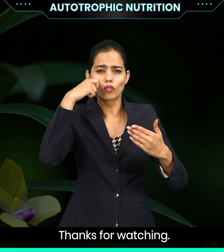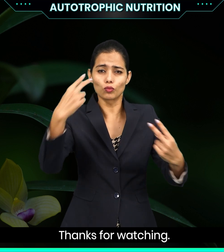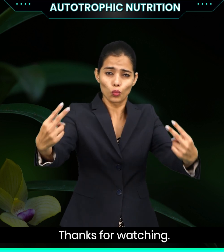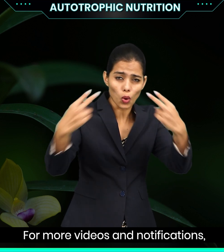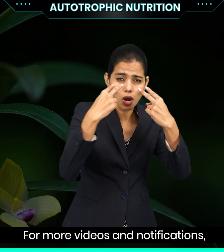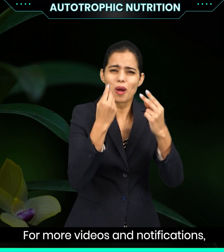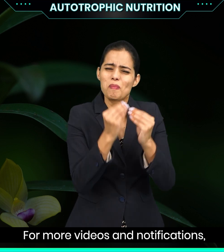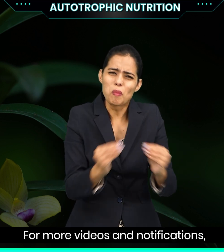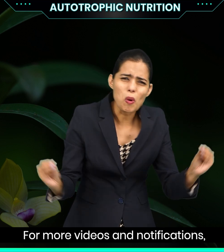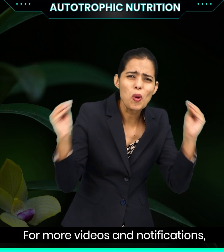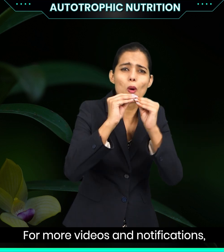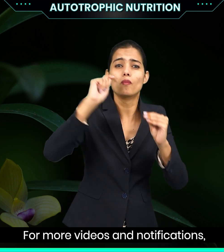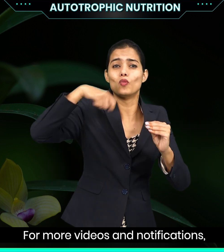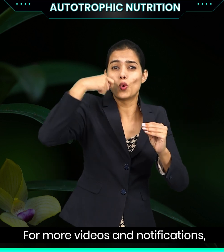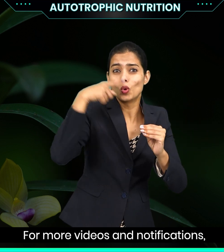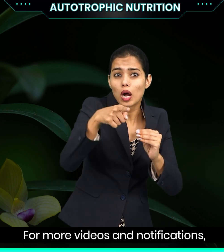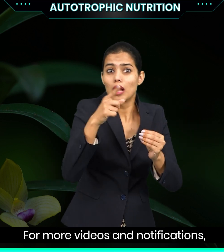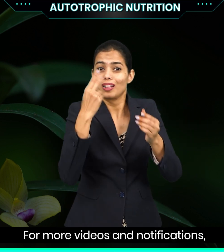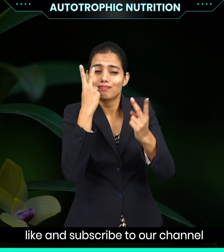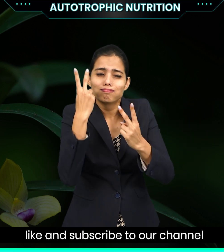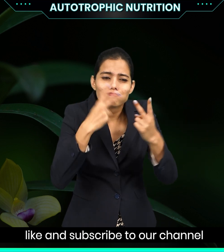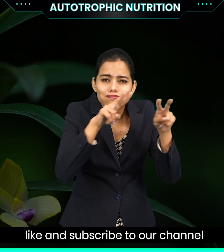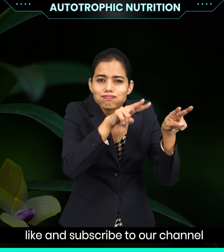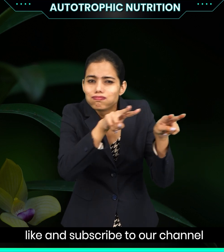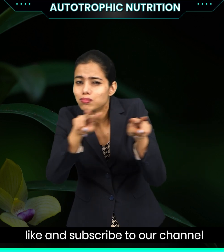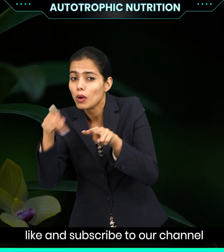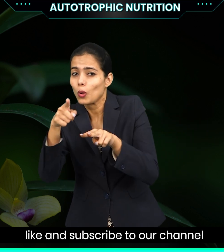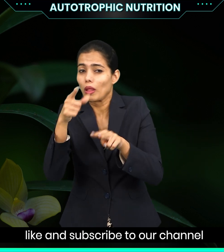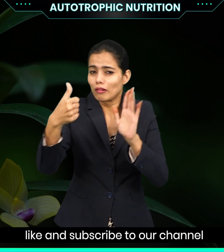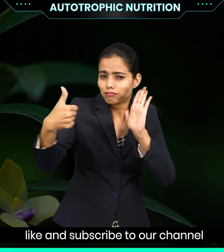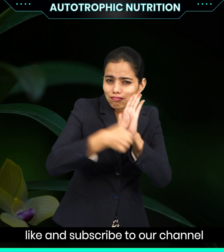Thanks for watching. For more videos and notification, like and